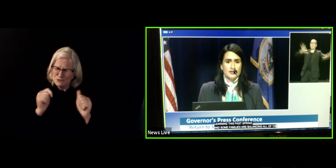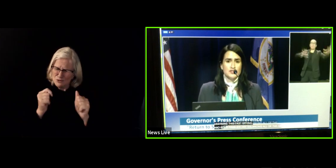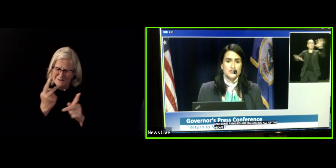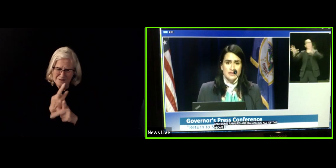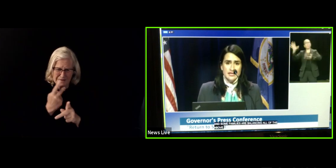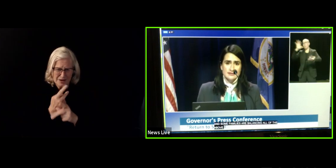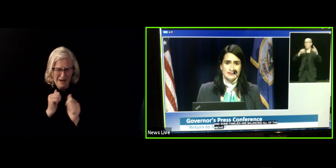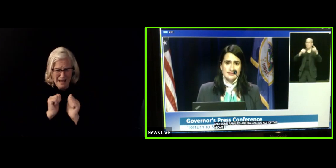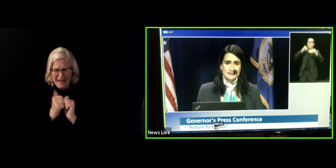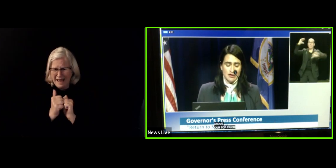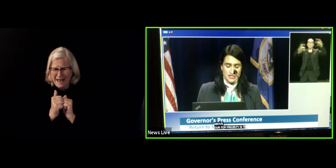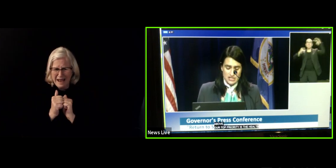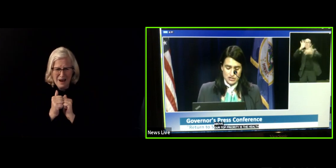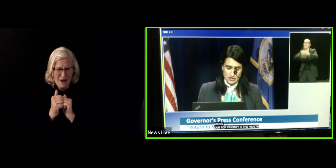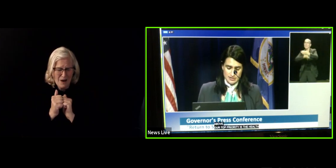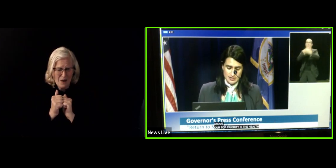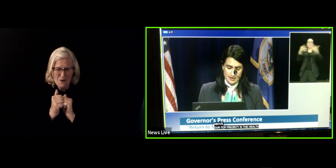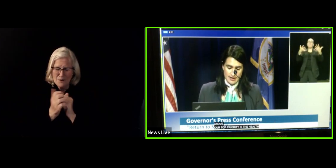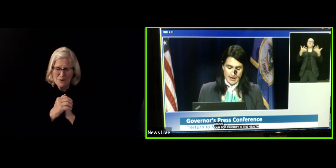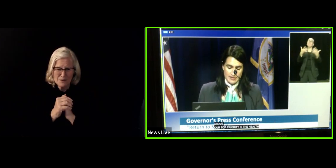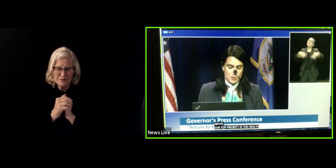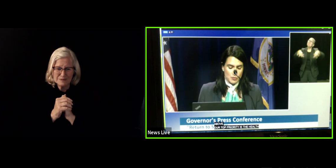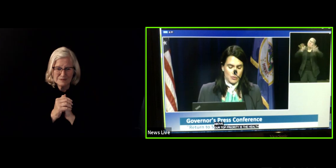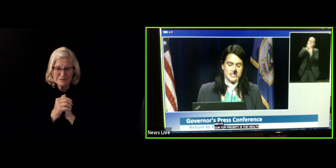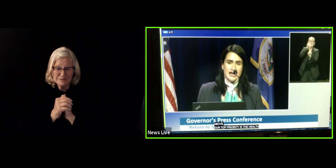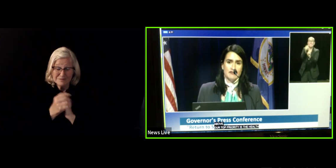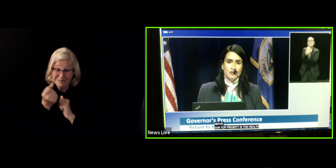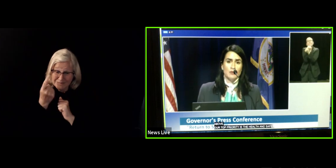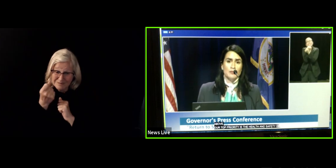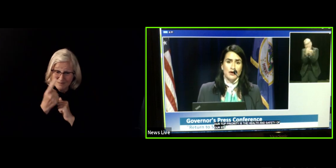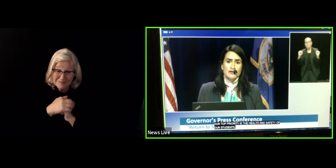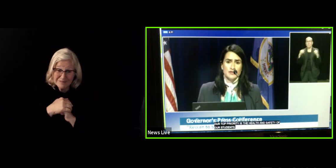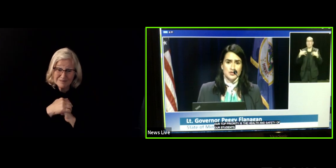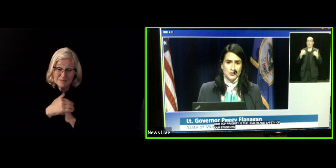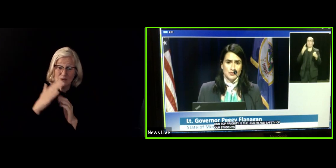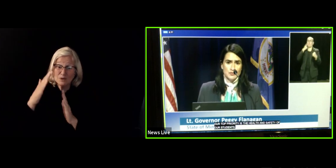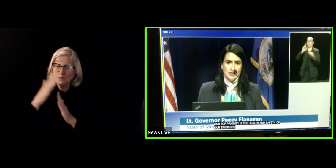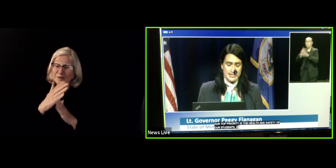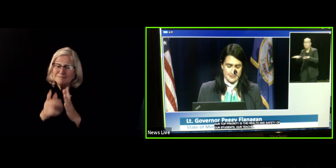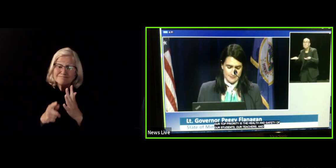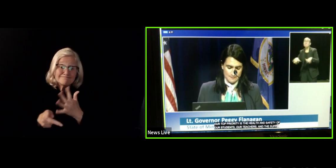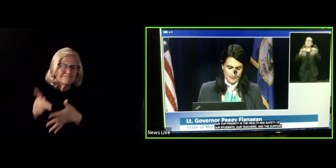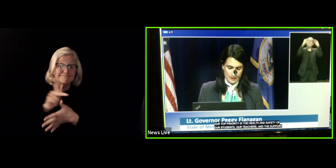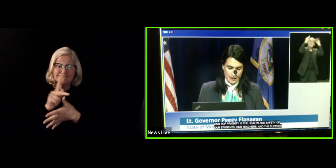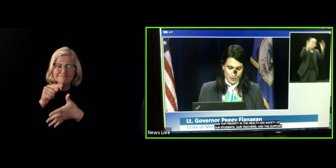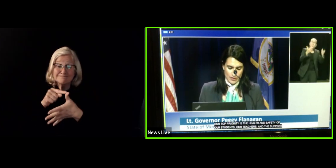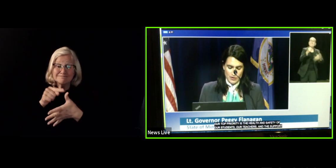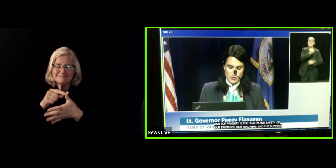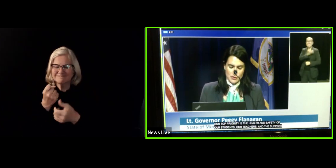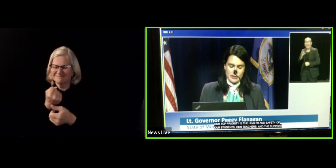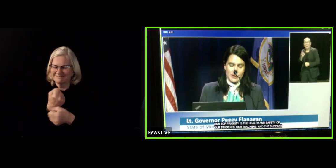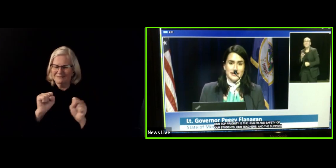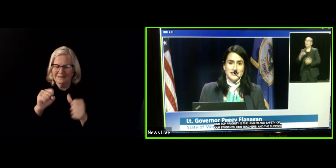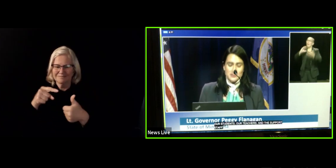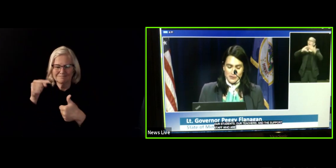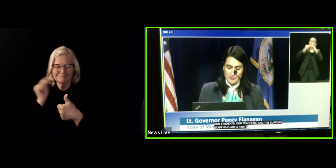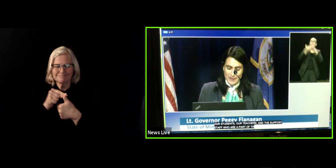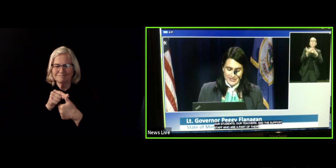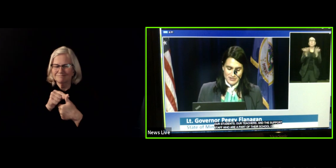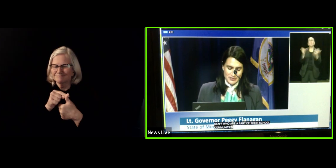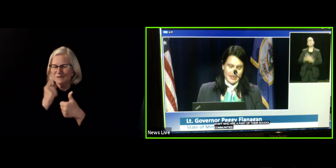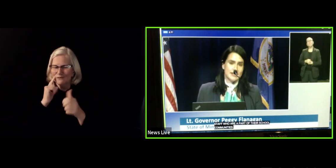of our students, our teachers, and the support staff who are part of their school communities. We also know that our kids